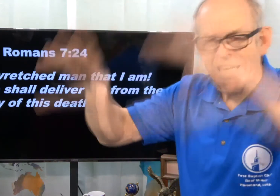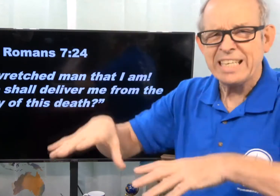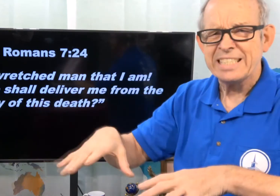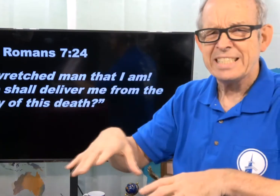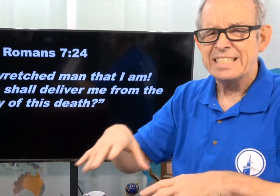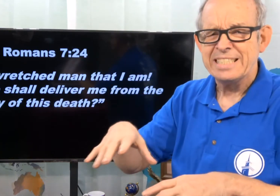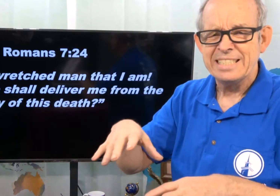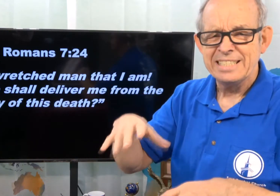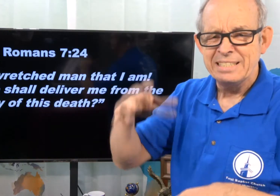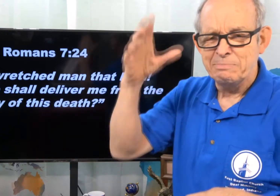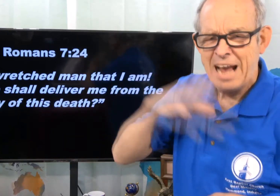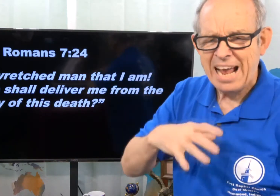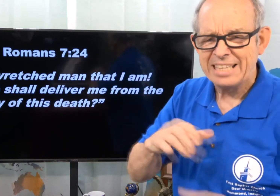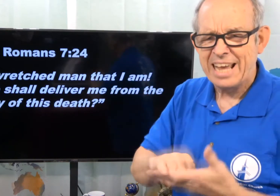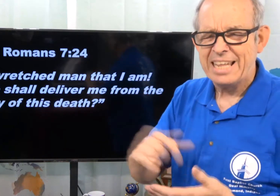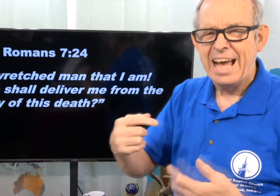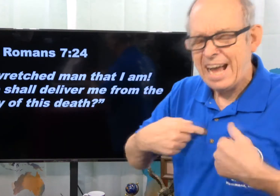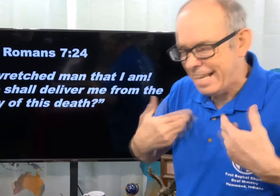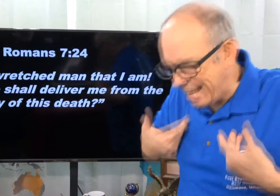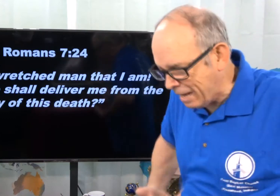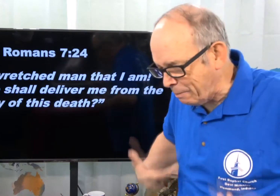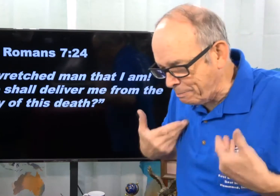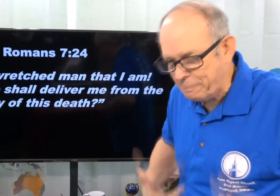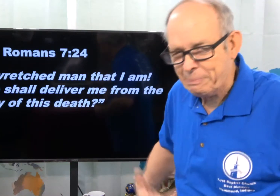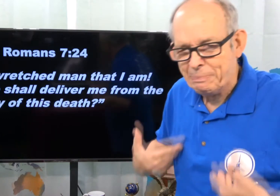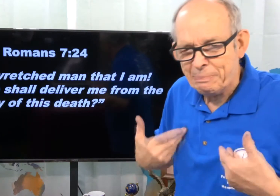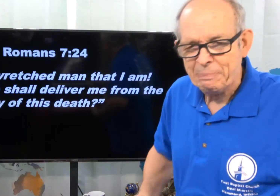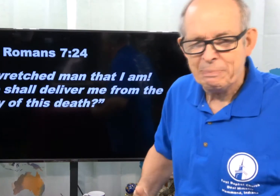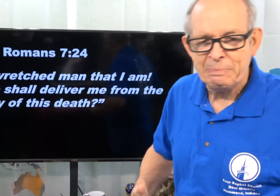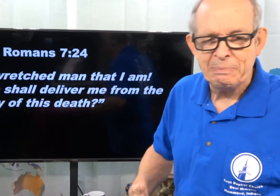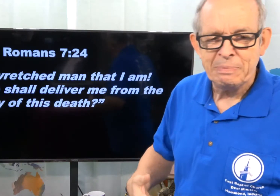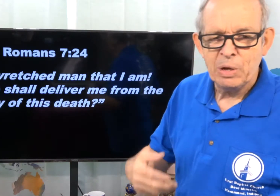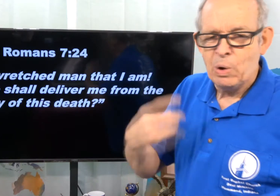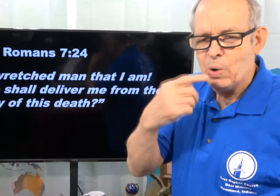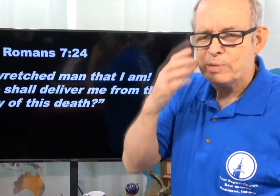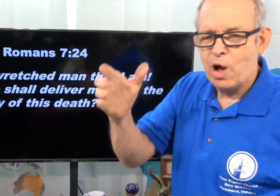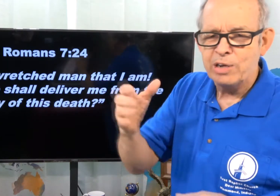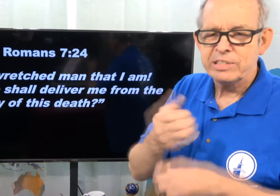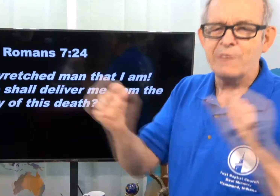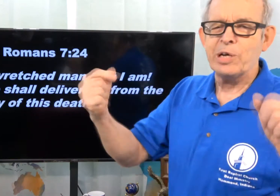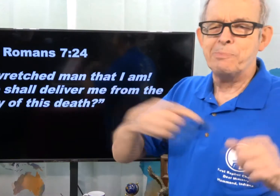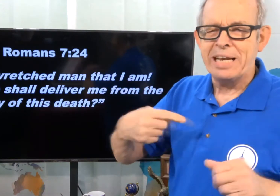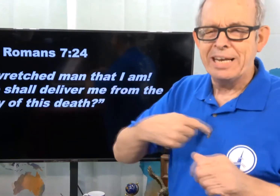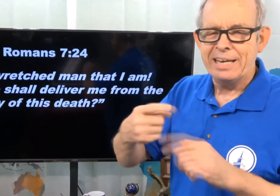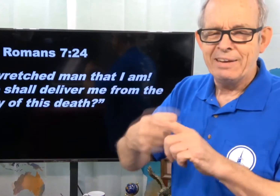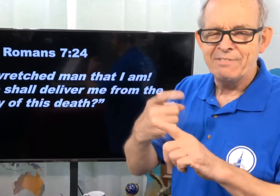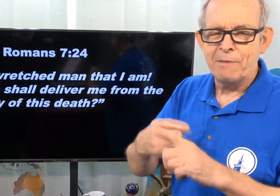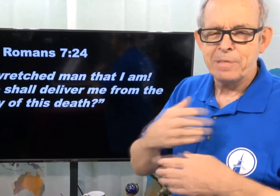wicked man that I am, who shall deliver me from the